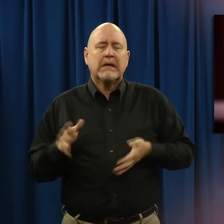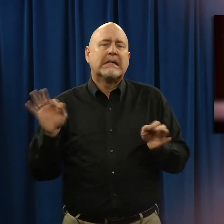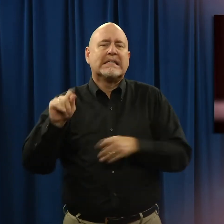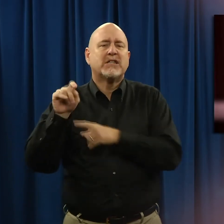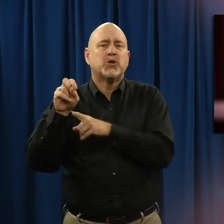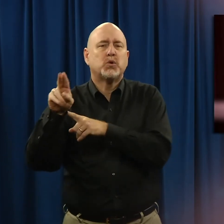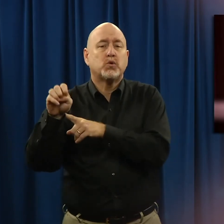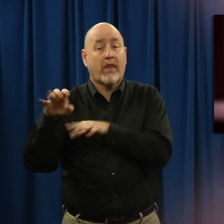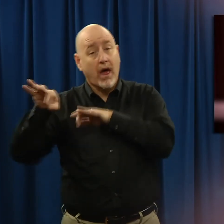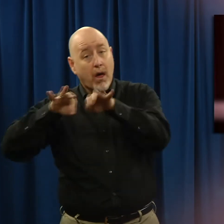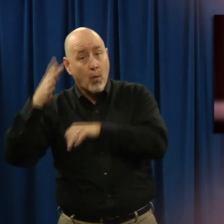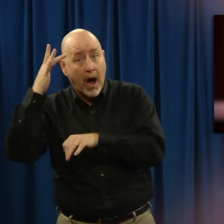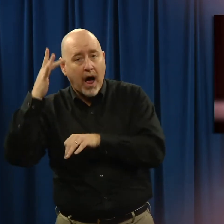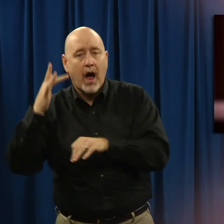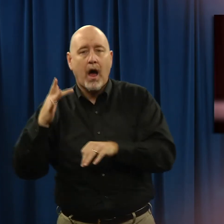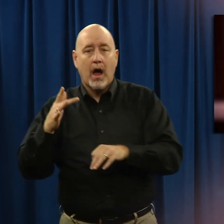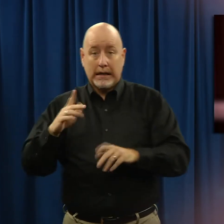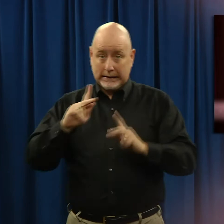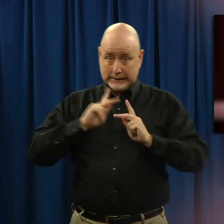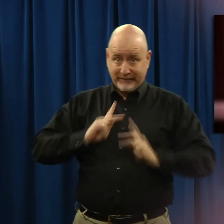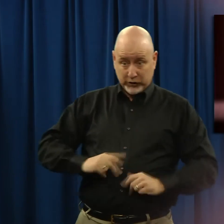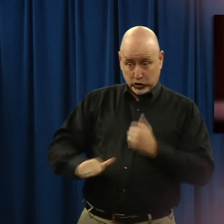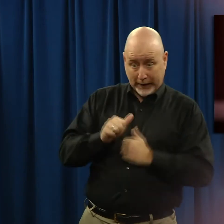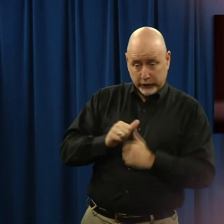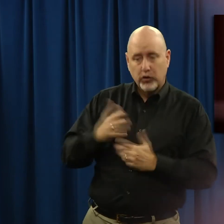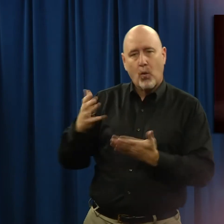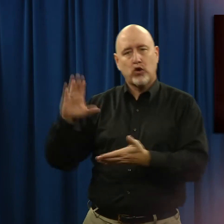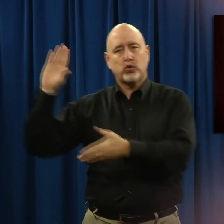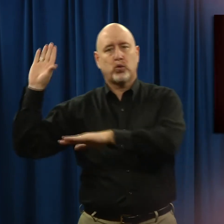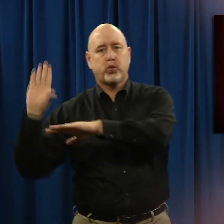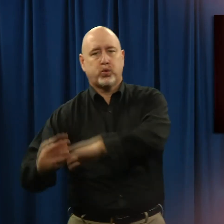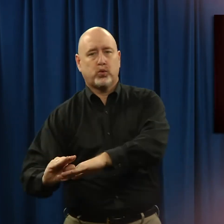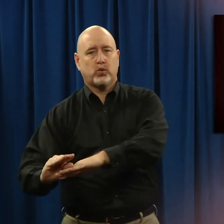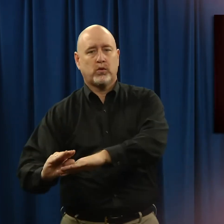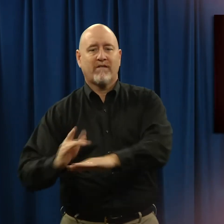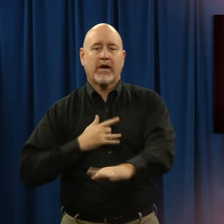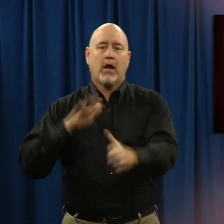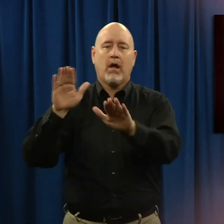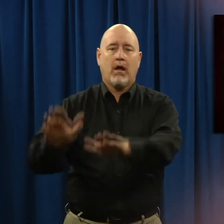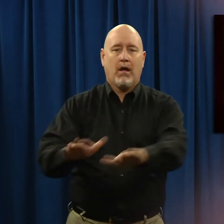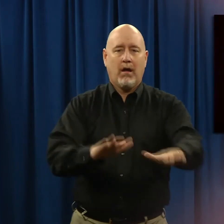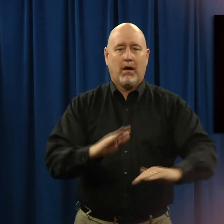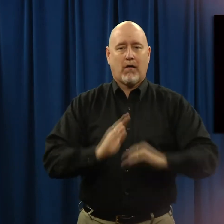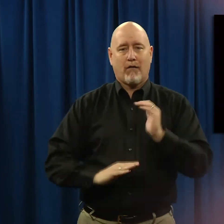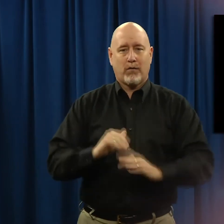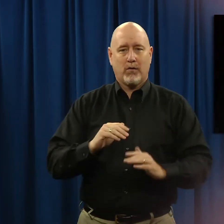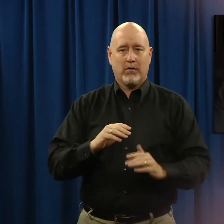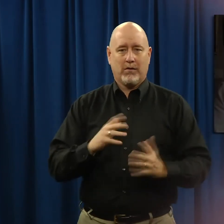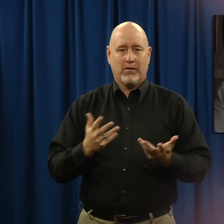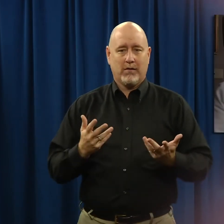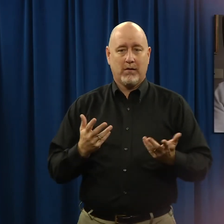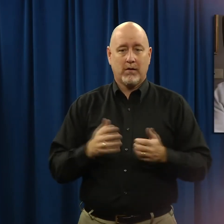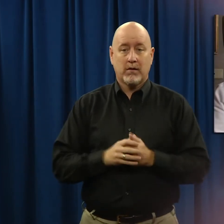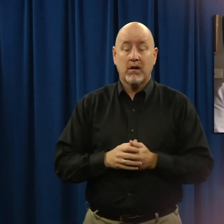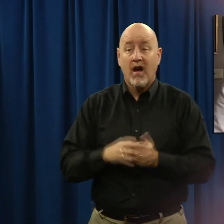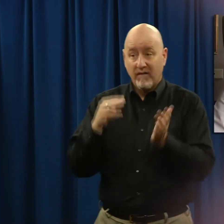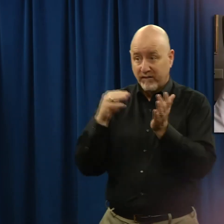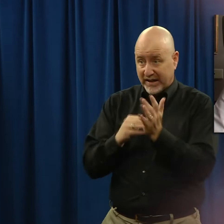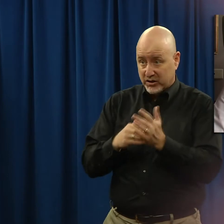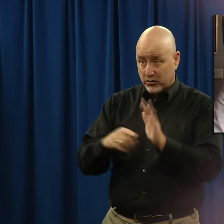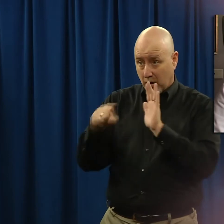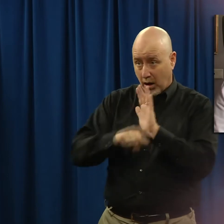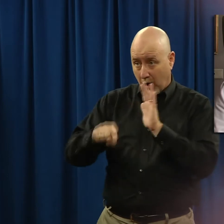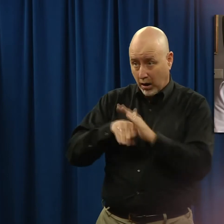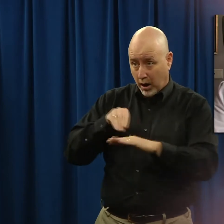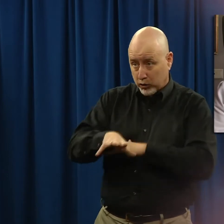offered in an attempt to minimize the physical dangers of abortion to help the patient feel more at ease. The potential physical